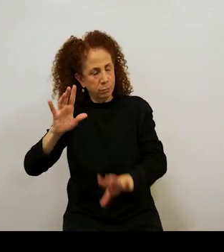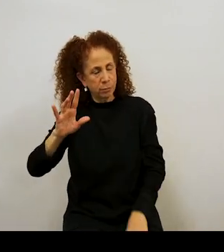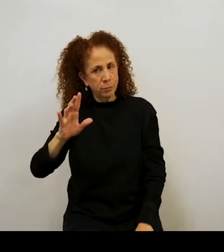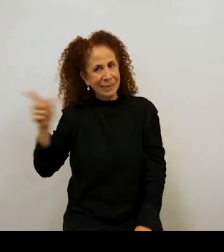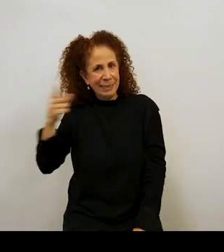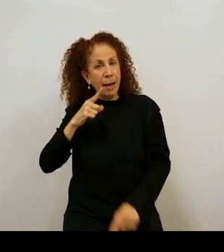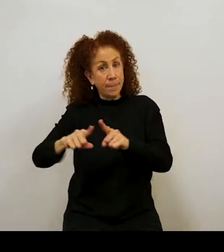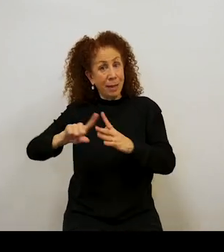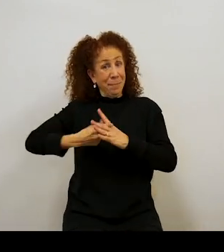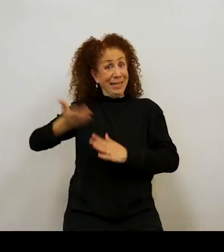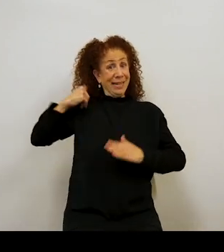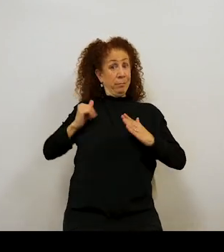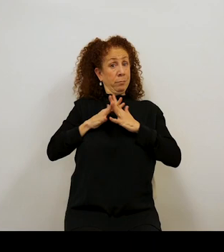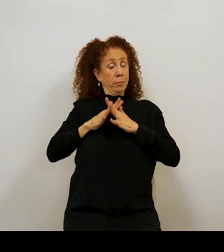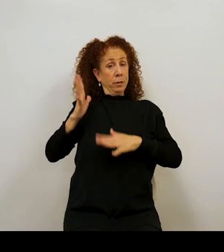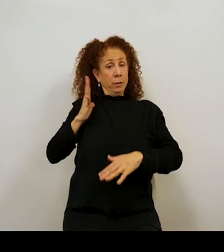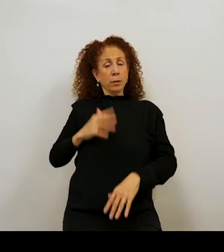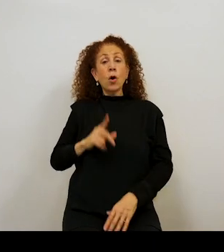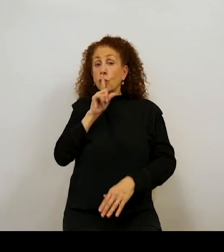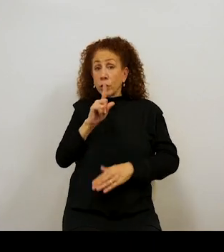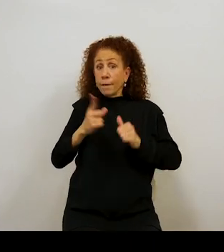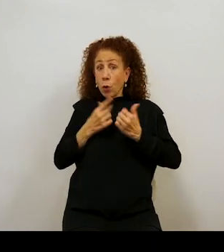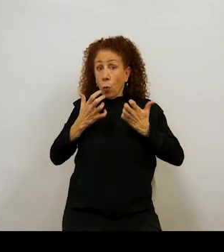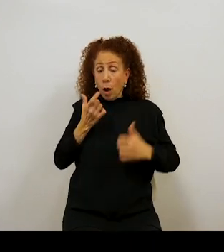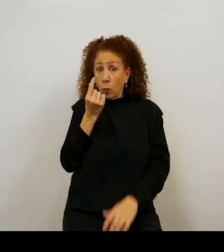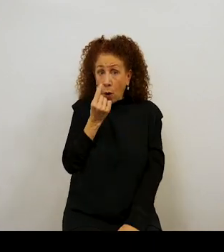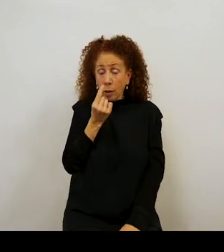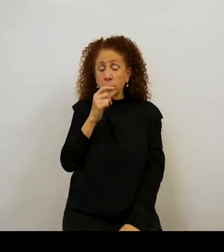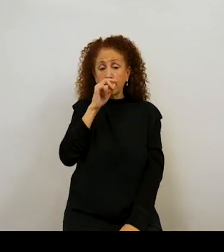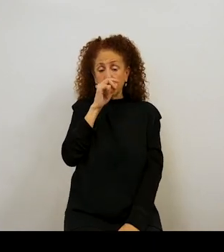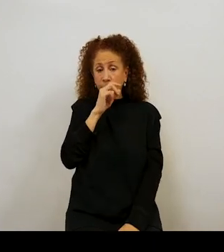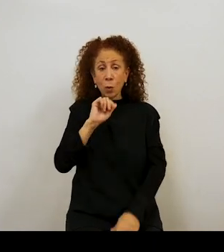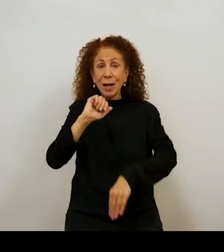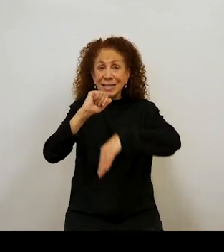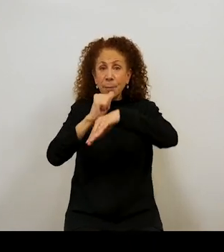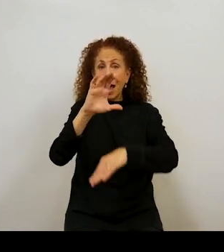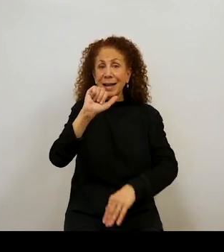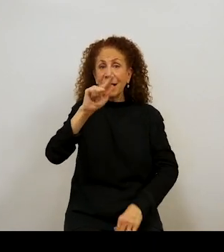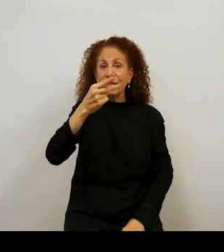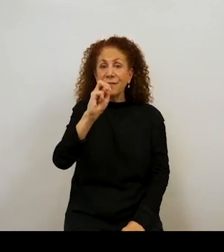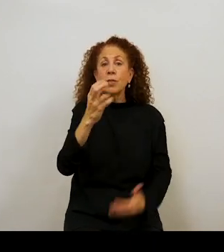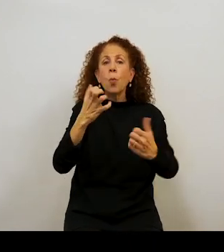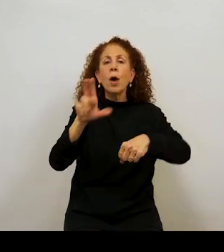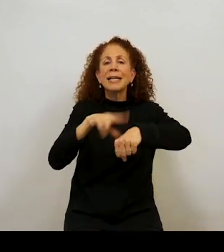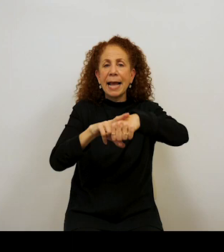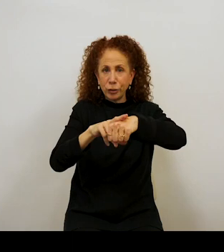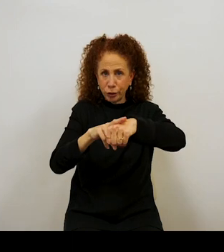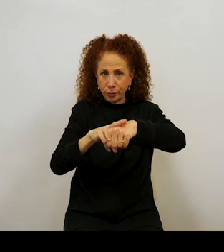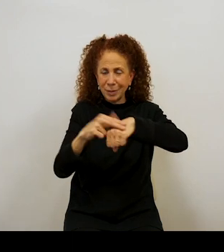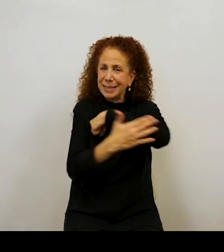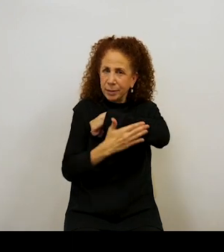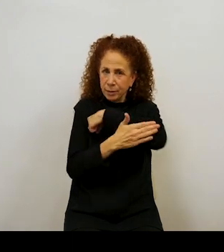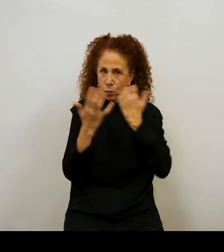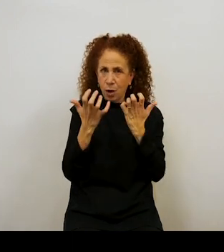But in the early days, when what they really wanted was to establish a Caliphate, they wanted a nation. If you